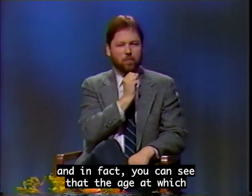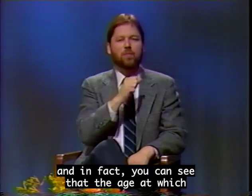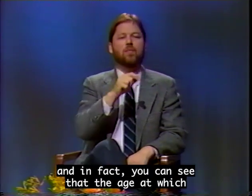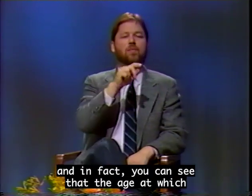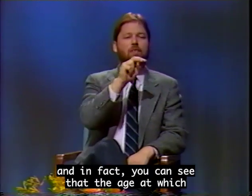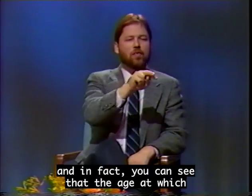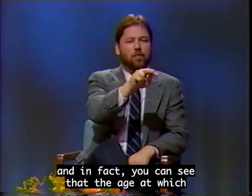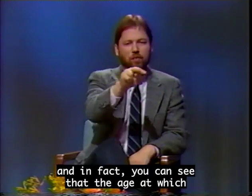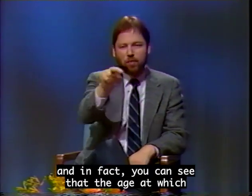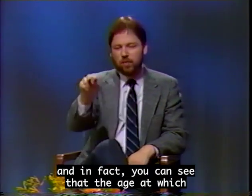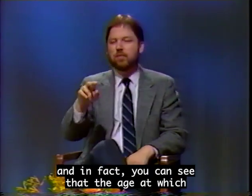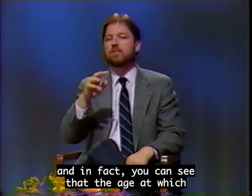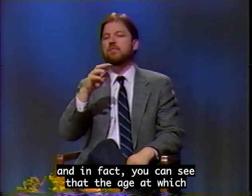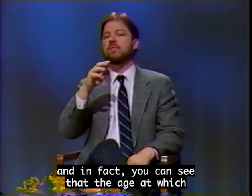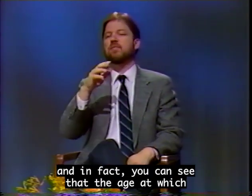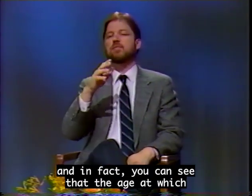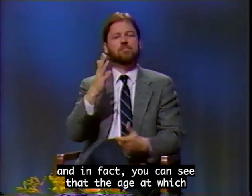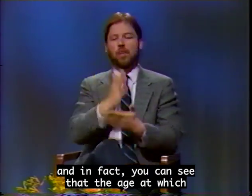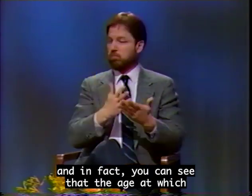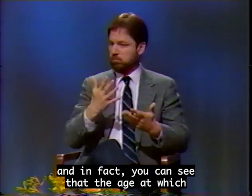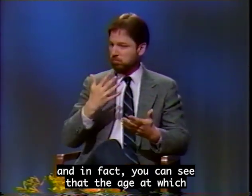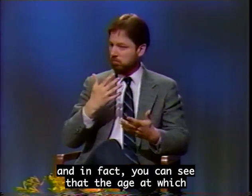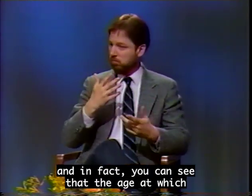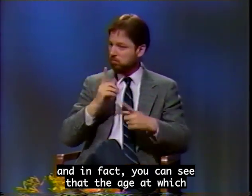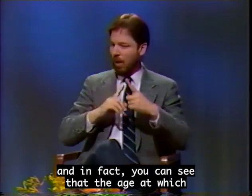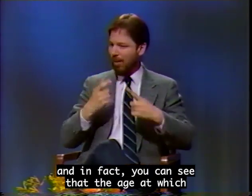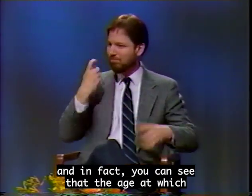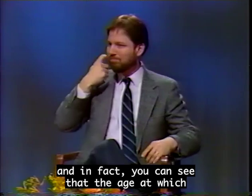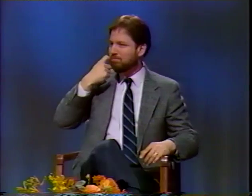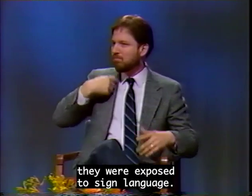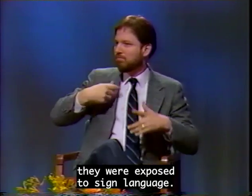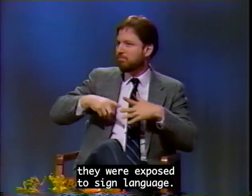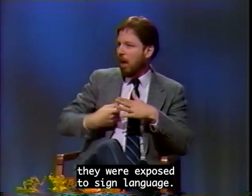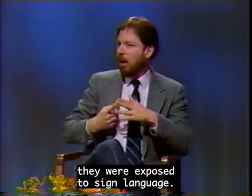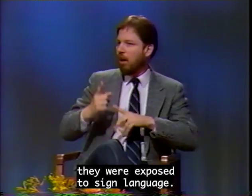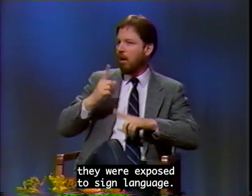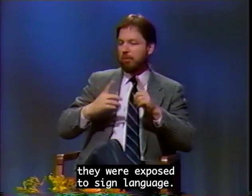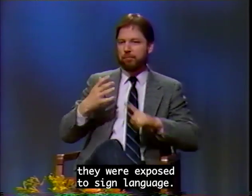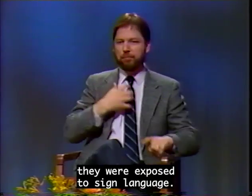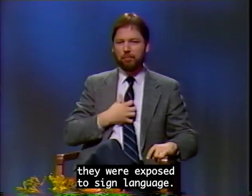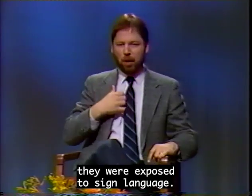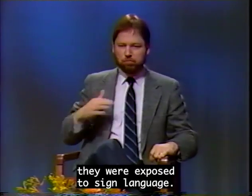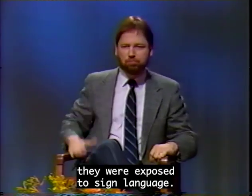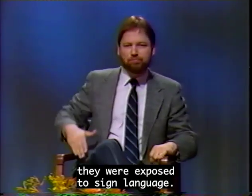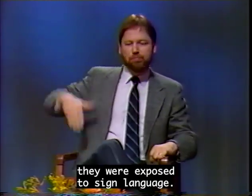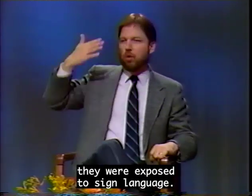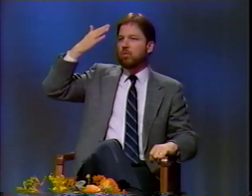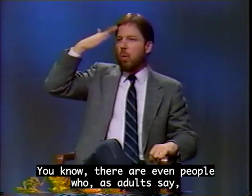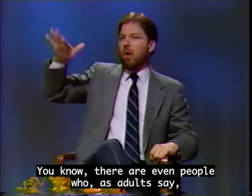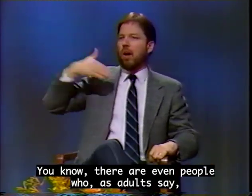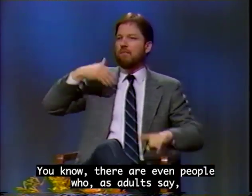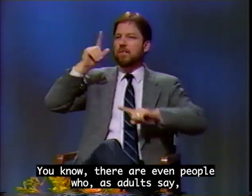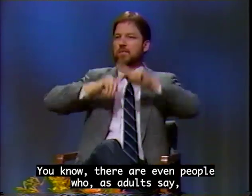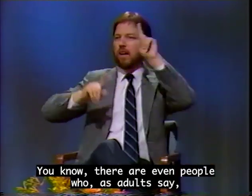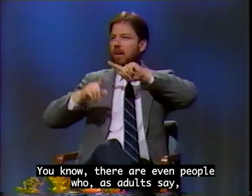in fact, you can see that the age at which they were exposed to sign language. You know, there are even people